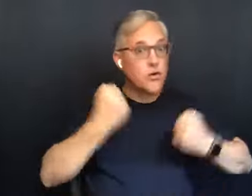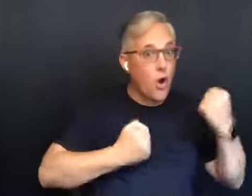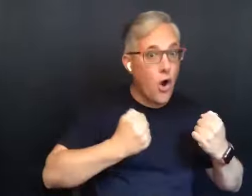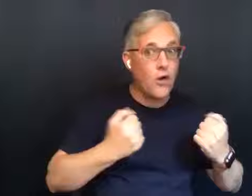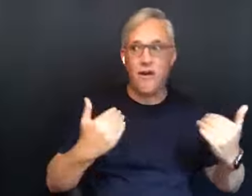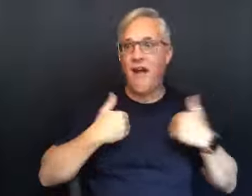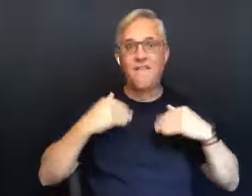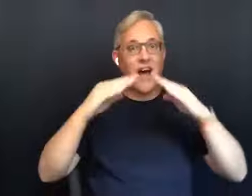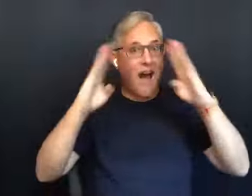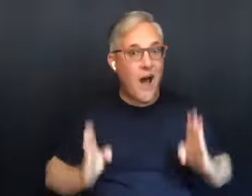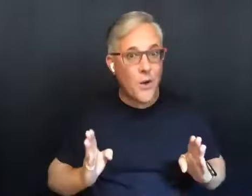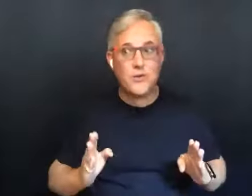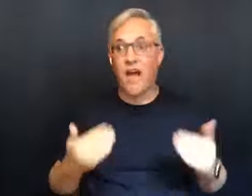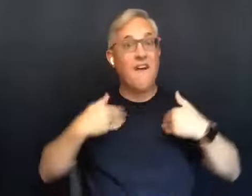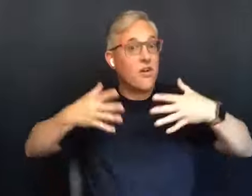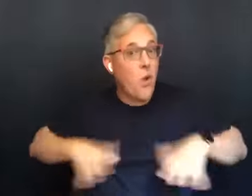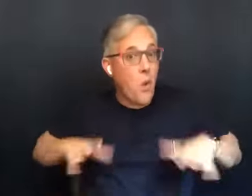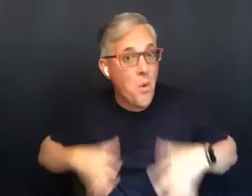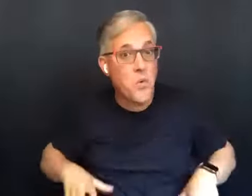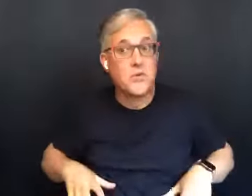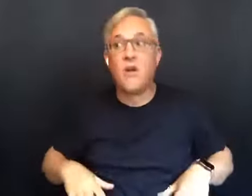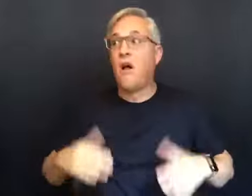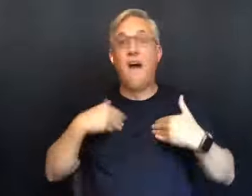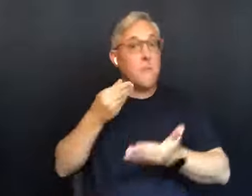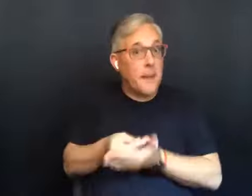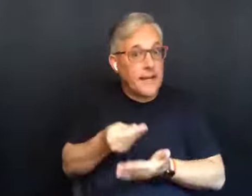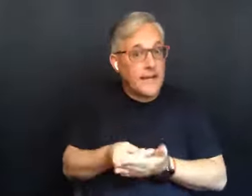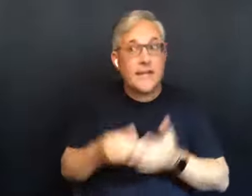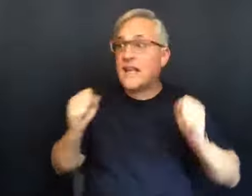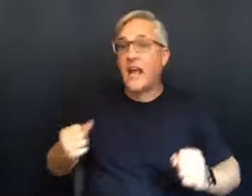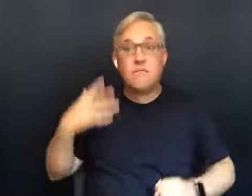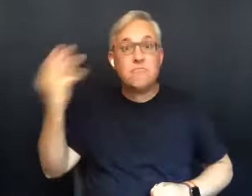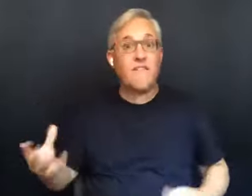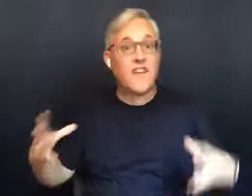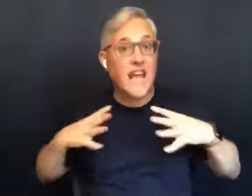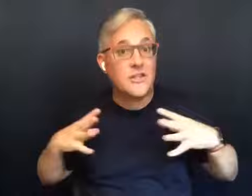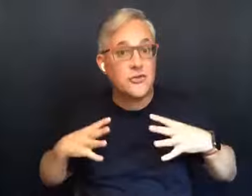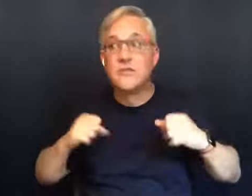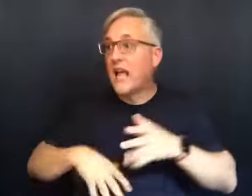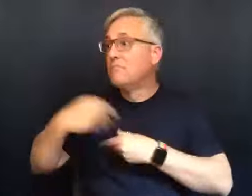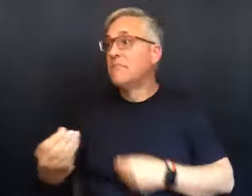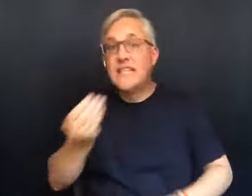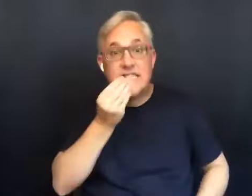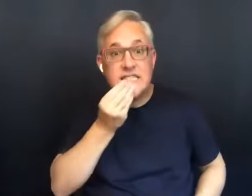I got some of those great blessings. I got a car. I got a nice house. I got clothes. I can take a vacation or go out to eat.